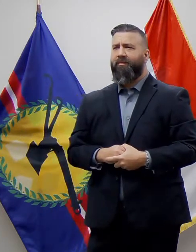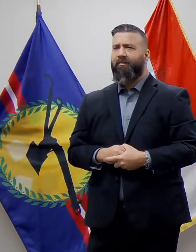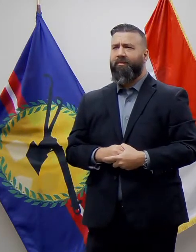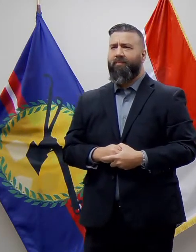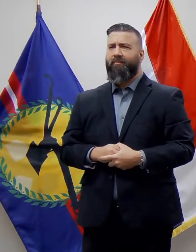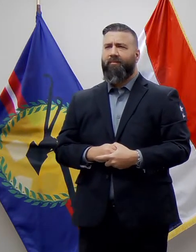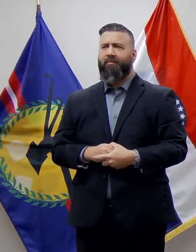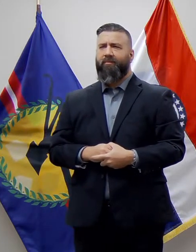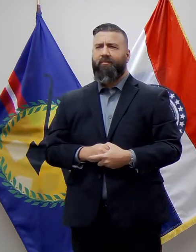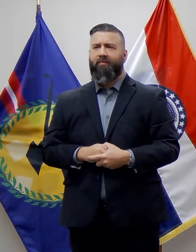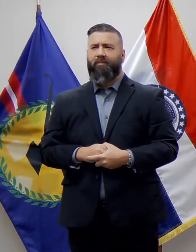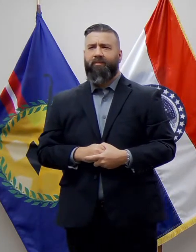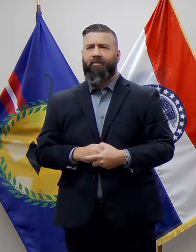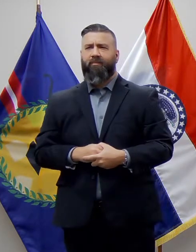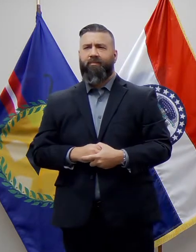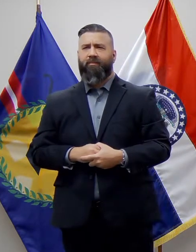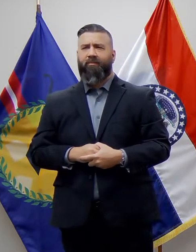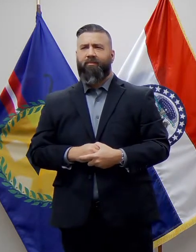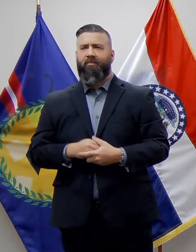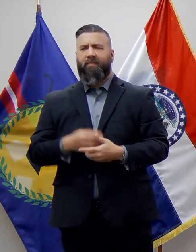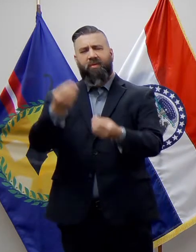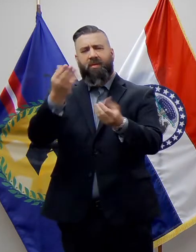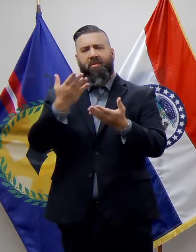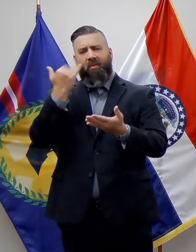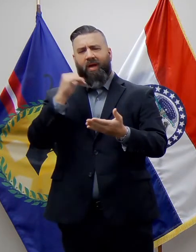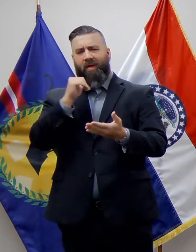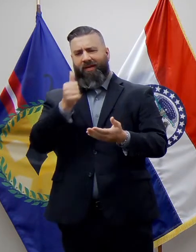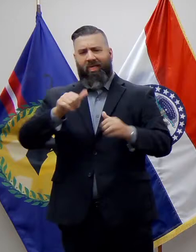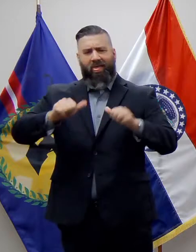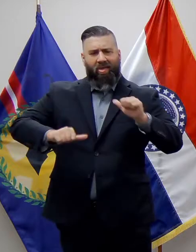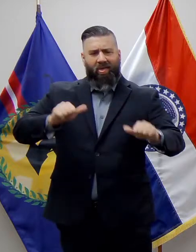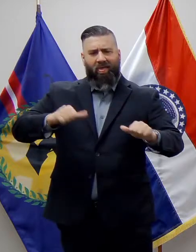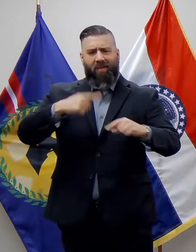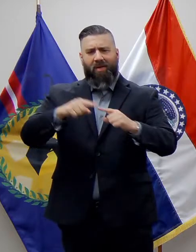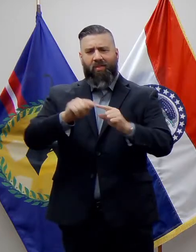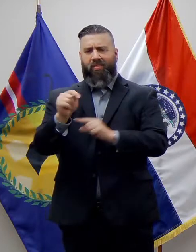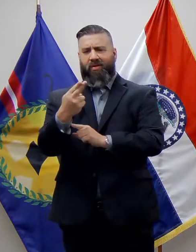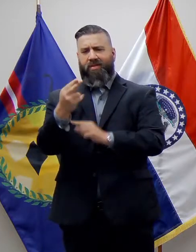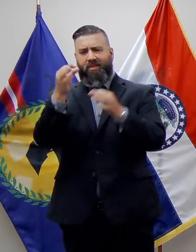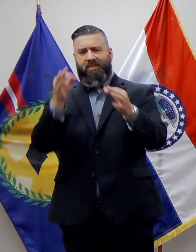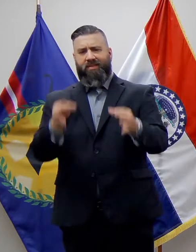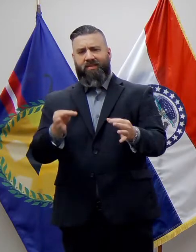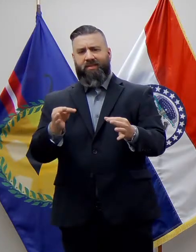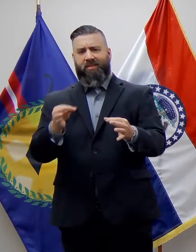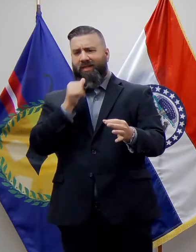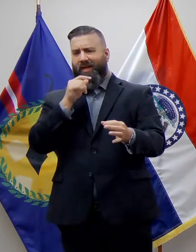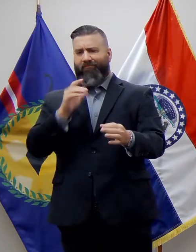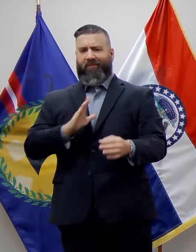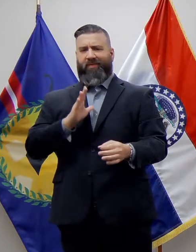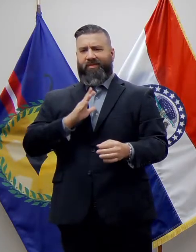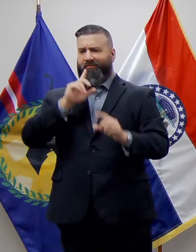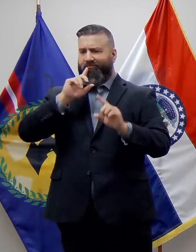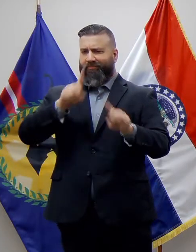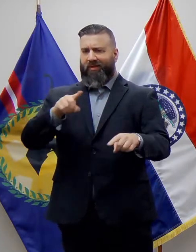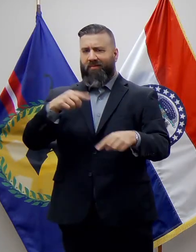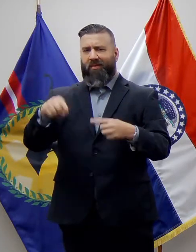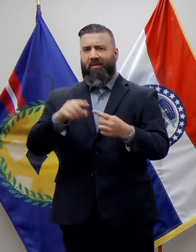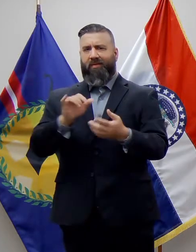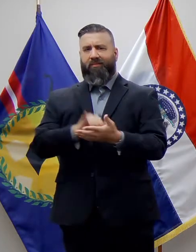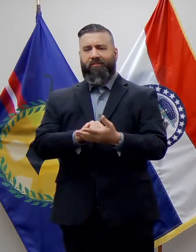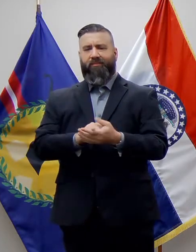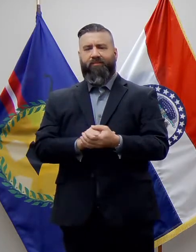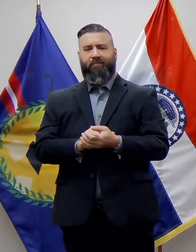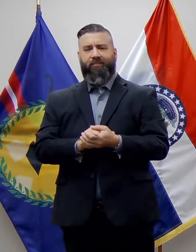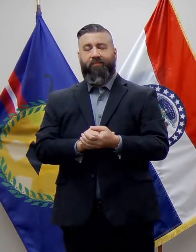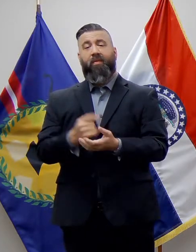Thursday's decision and not to carry it out until at least the 22nd when that ruling officially kicked in? The question is why we